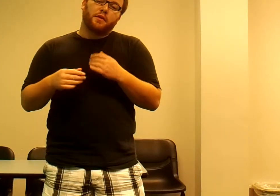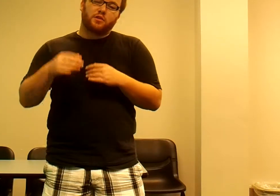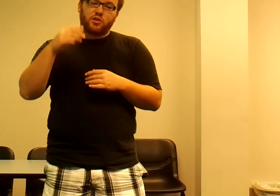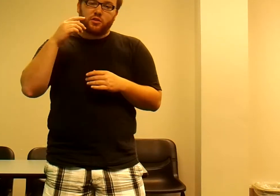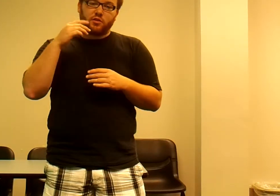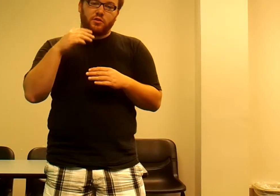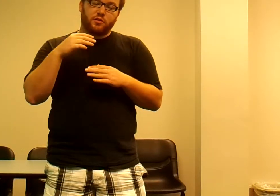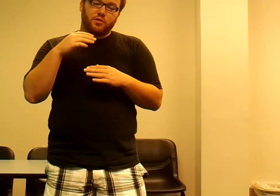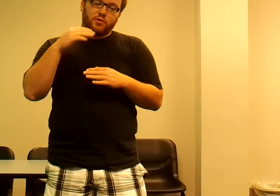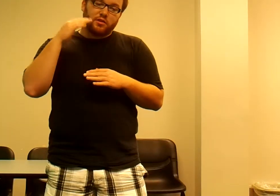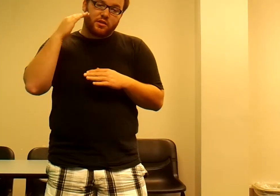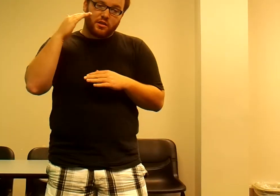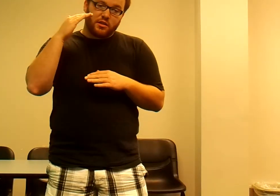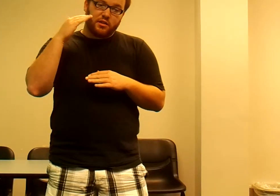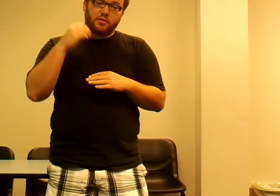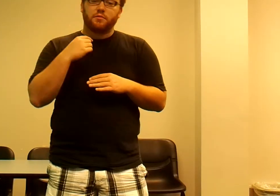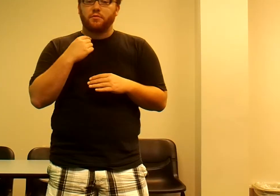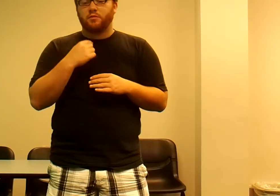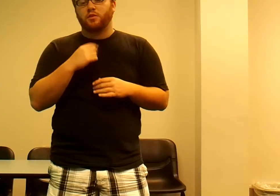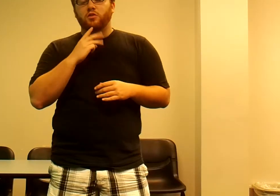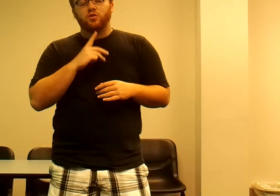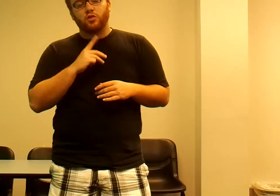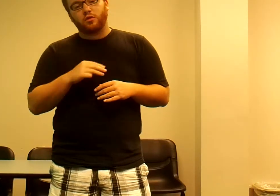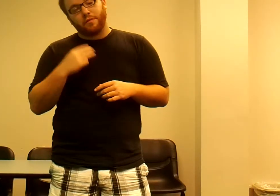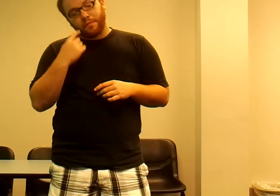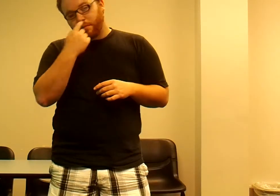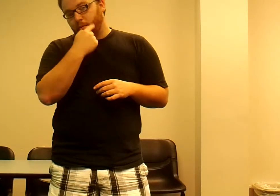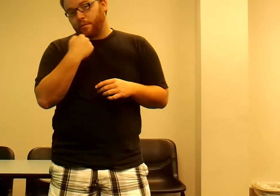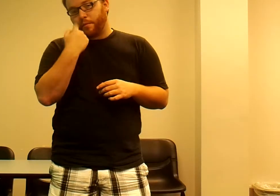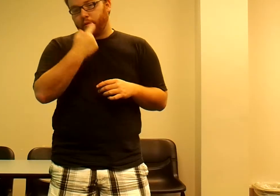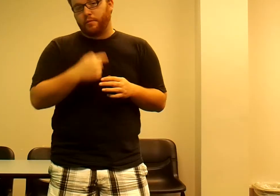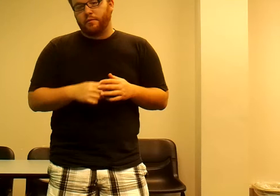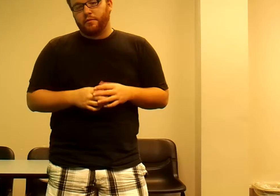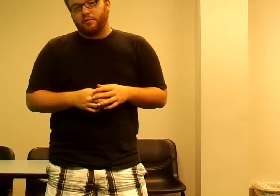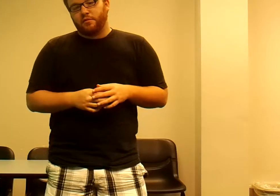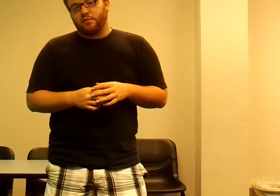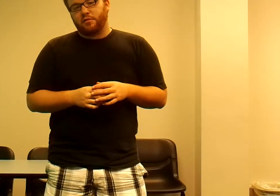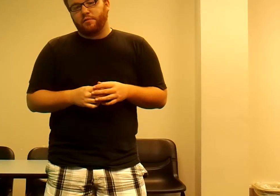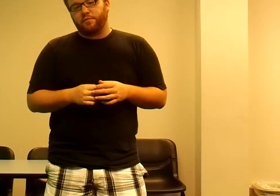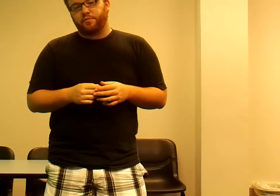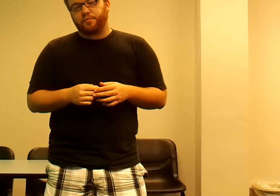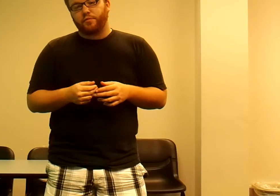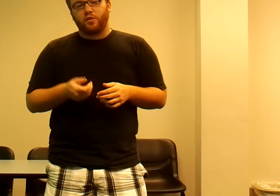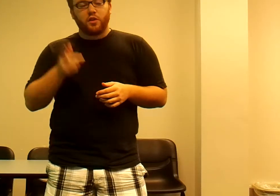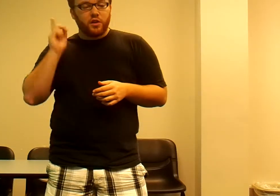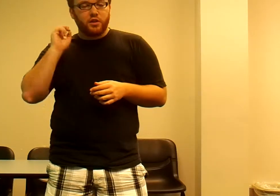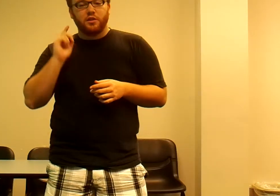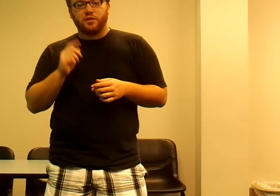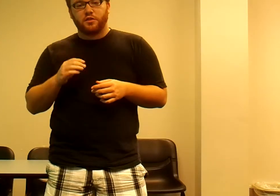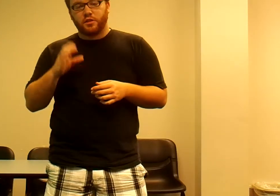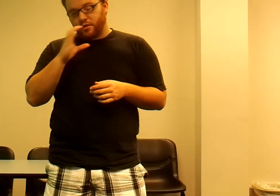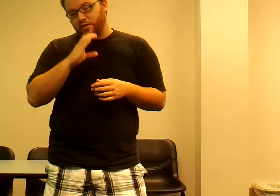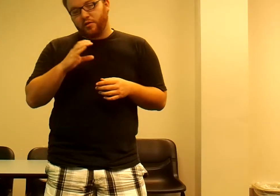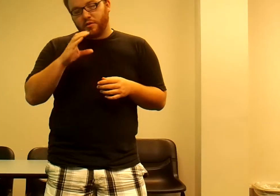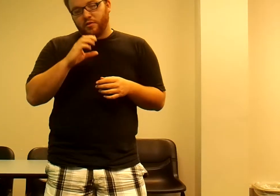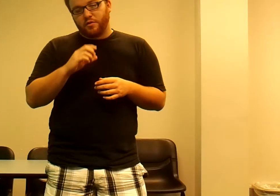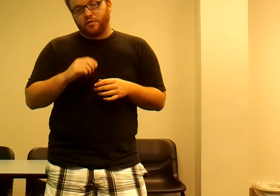mouths. Remember the other day we did do that investigation where we used a lemon, and we tasted